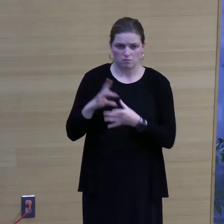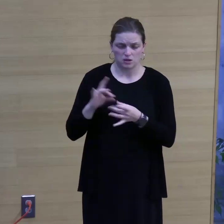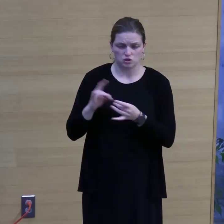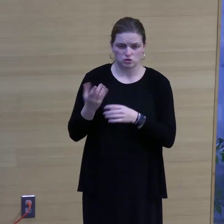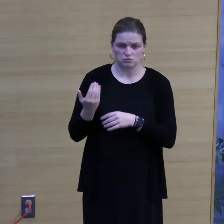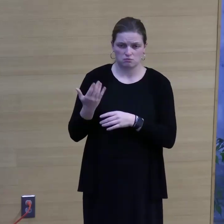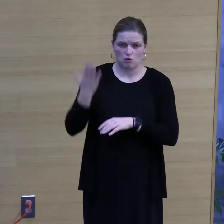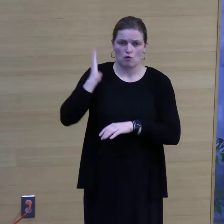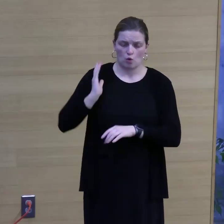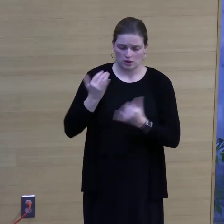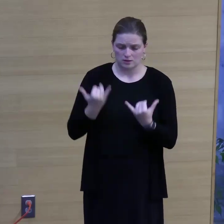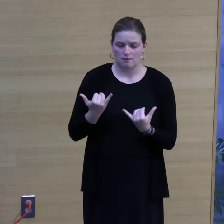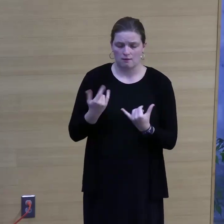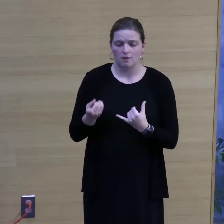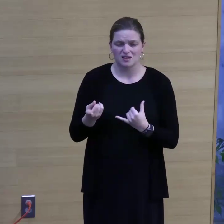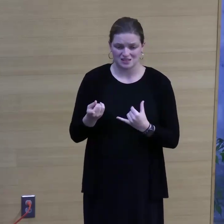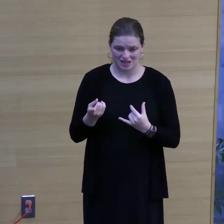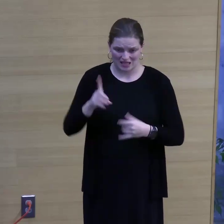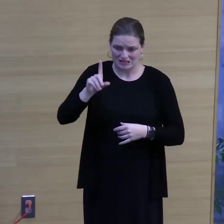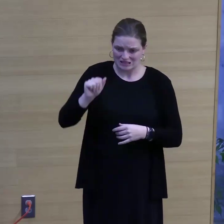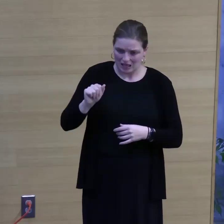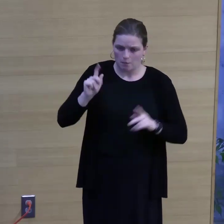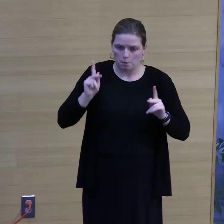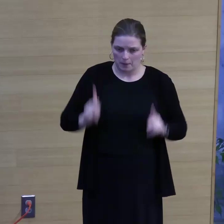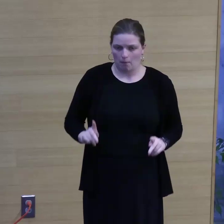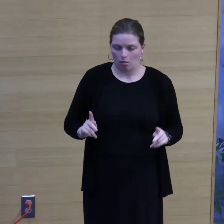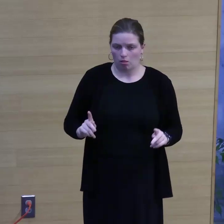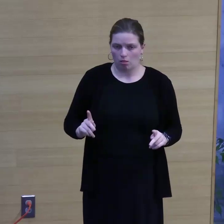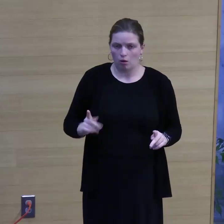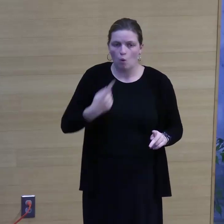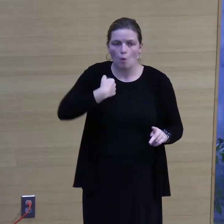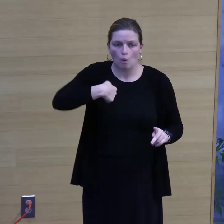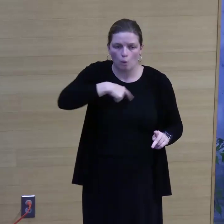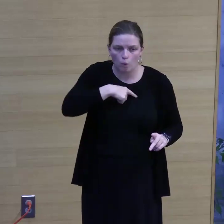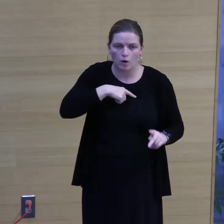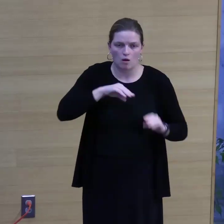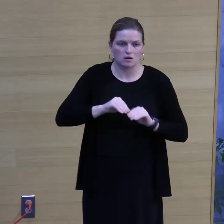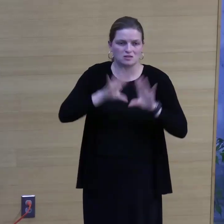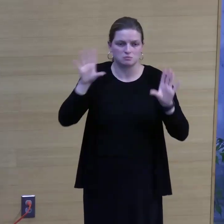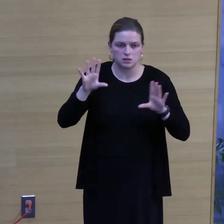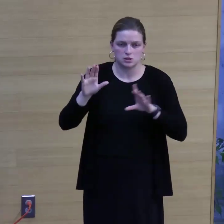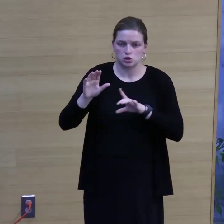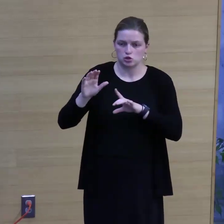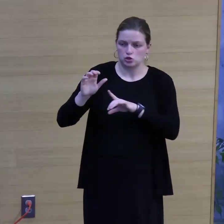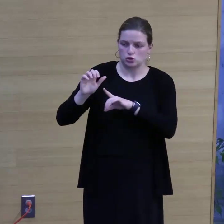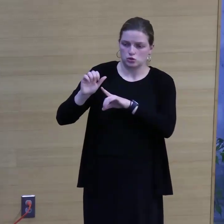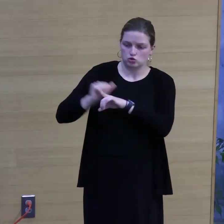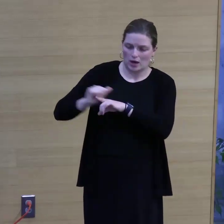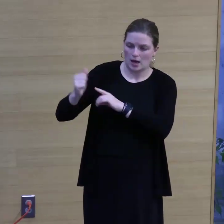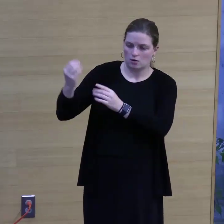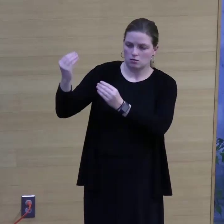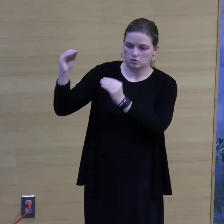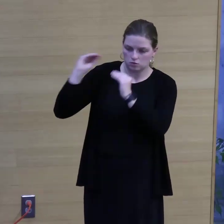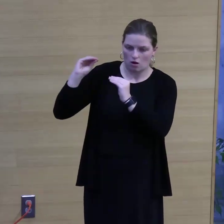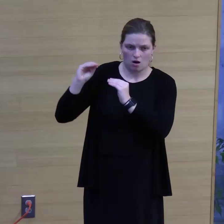that we often don't talk about is that as disabled people, we are explicitly trained from the time that we acquire our